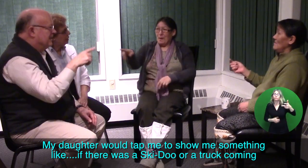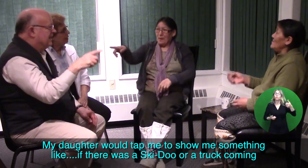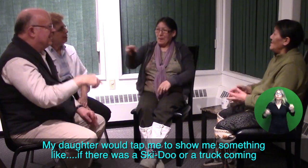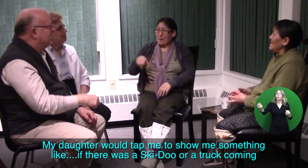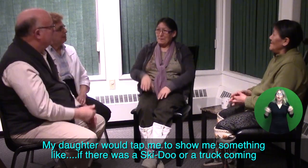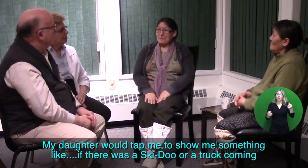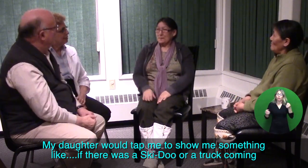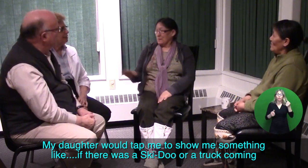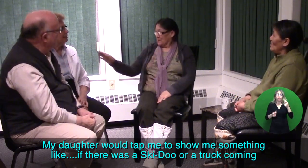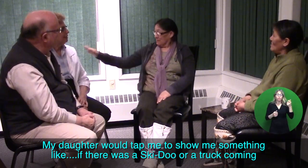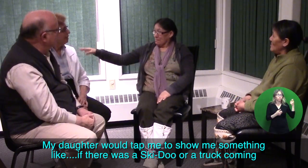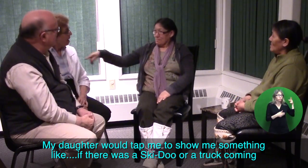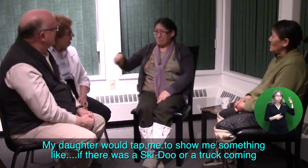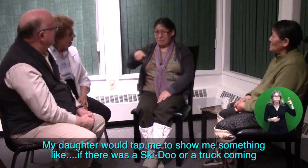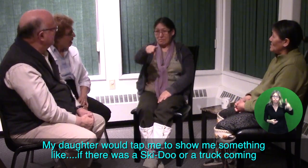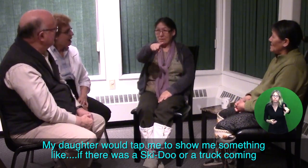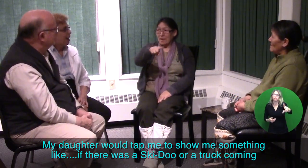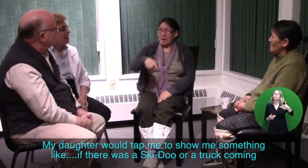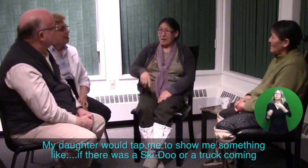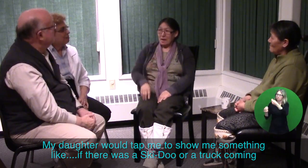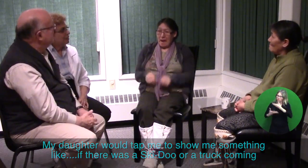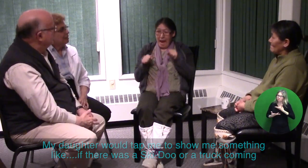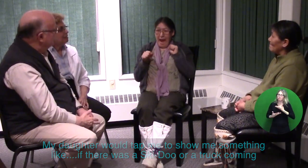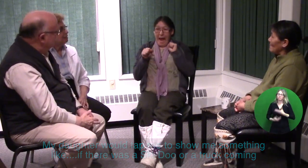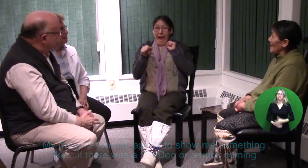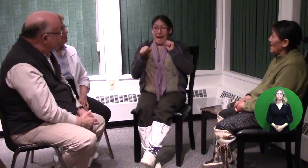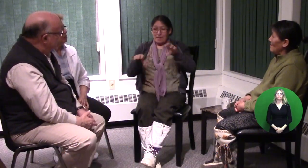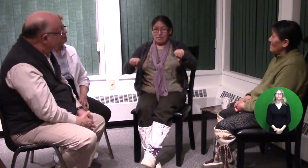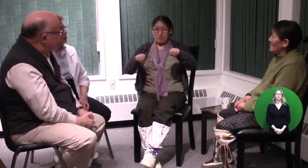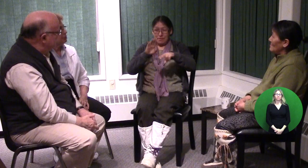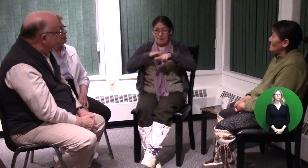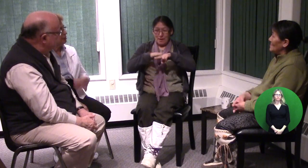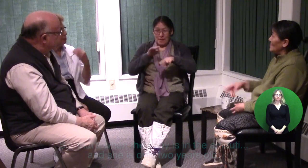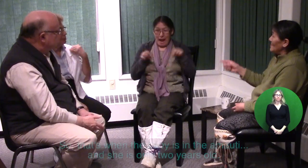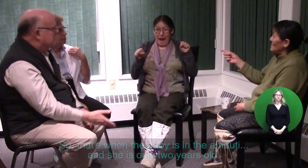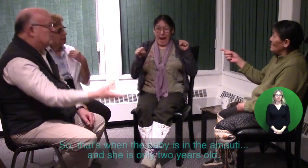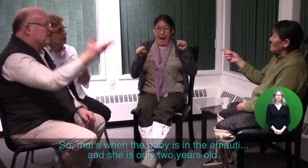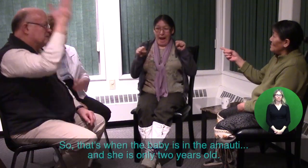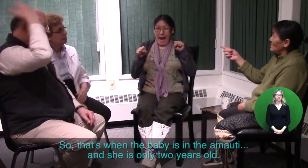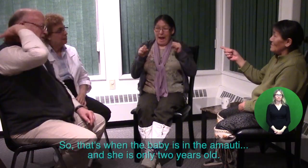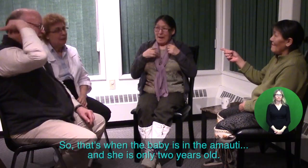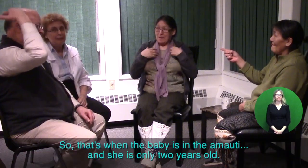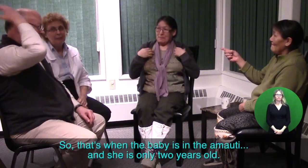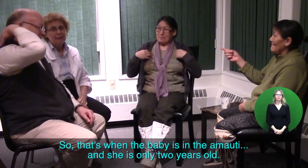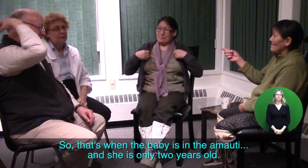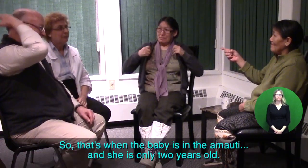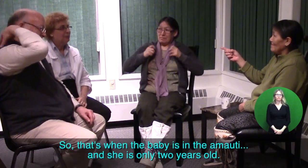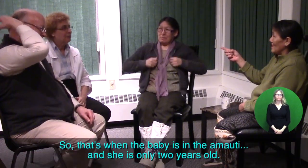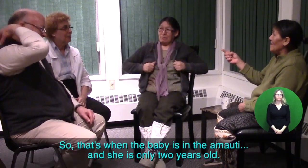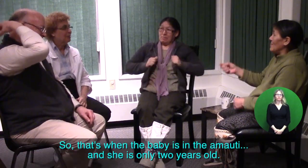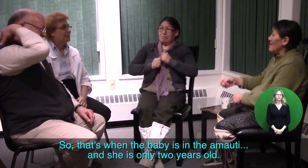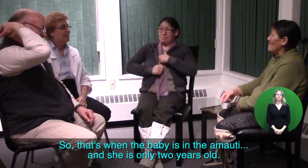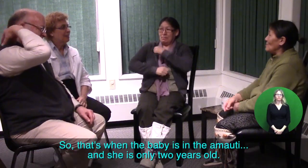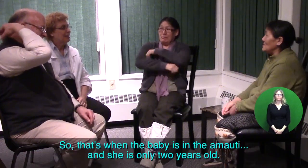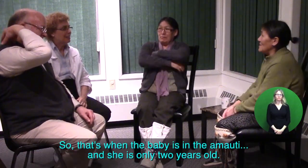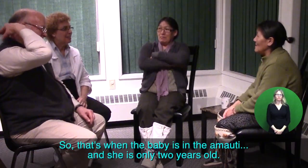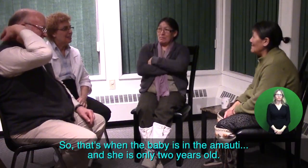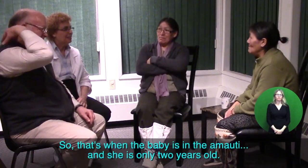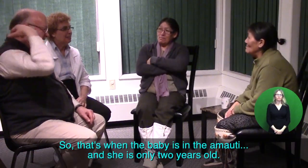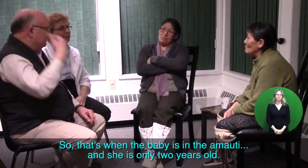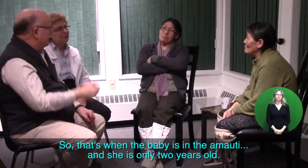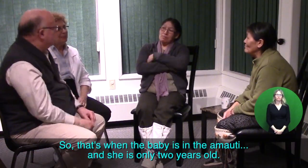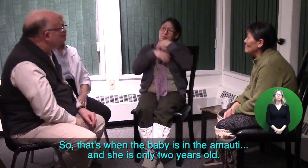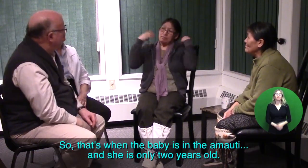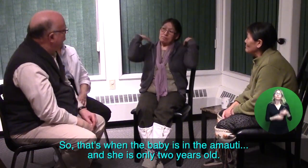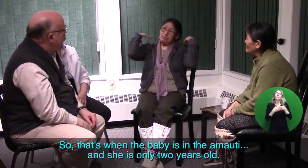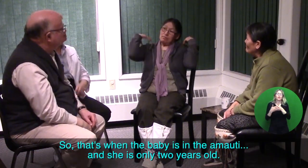hearing. Or a truck coming. Imagine, and she's so young. That's when she's in the. The market, yeah.